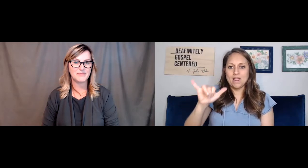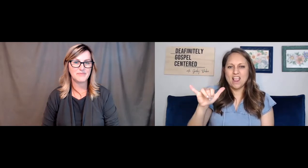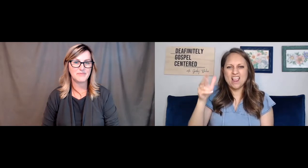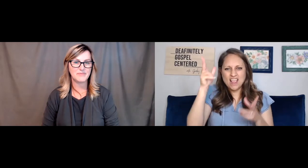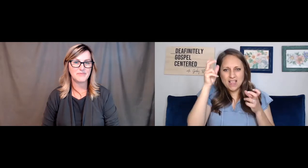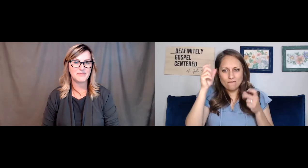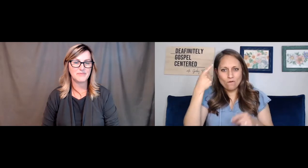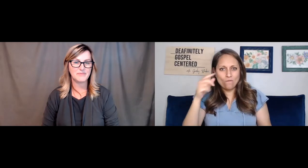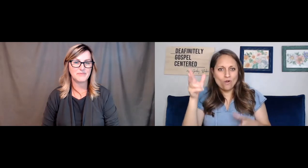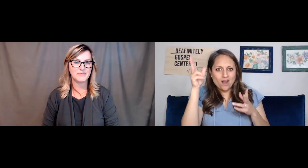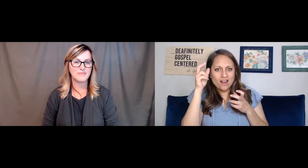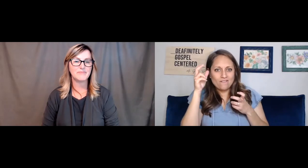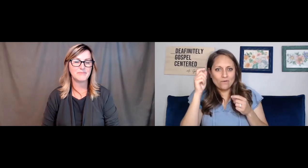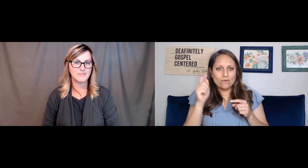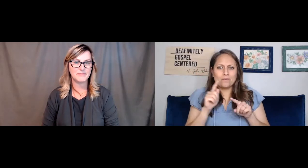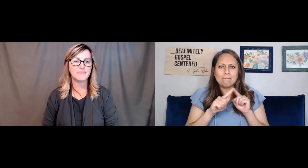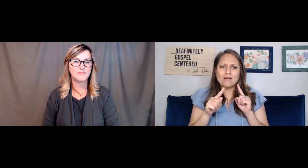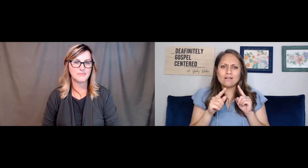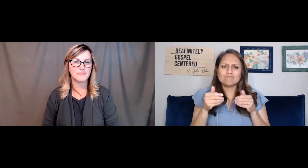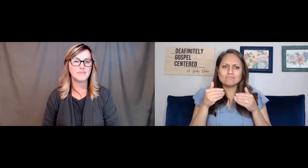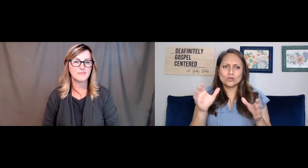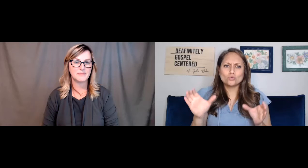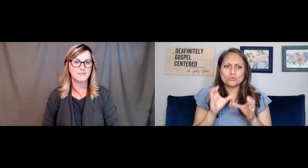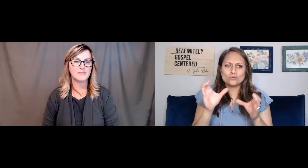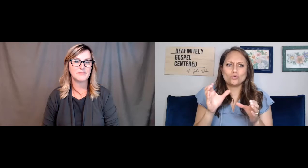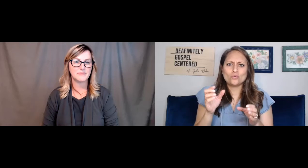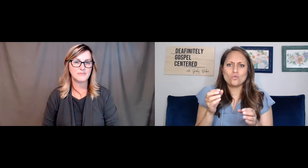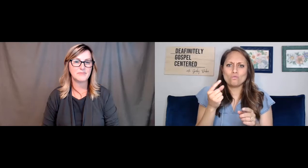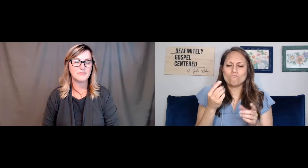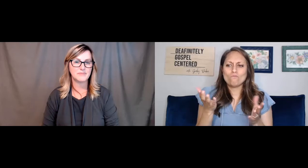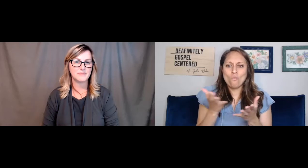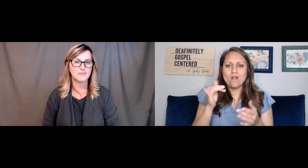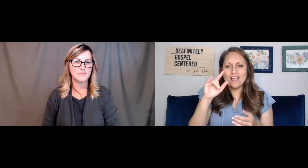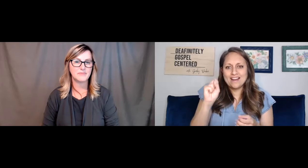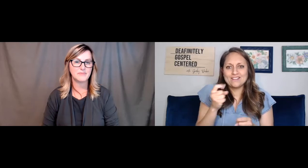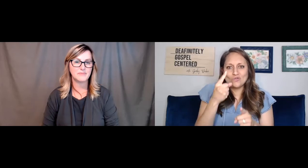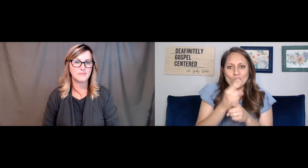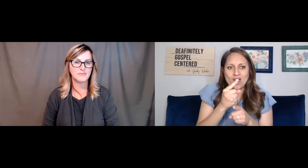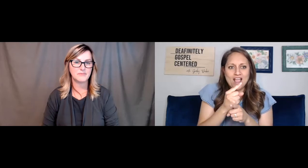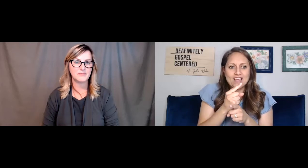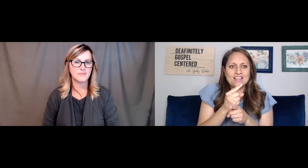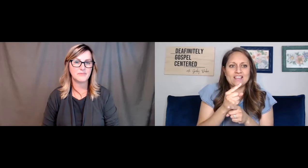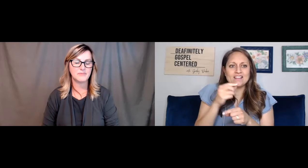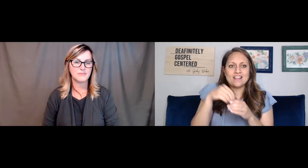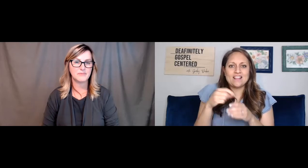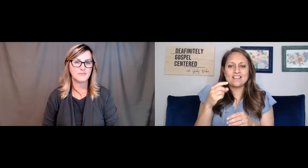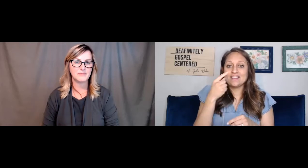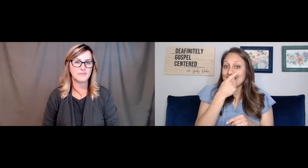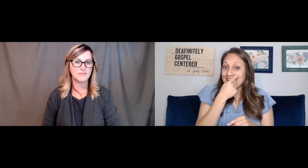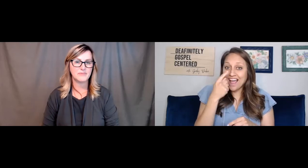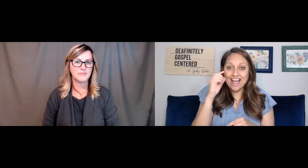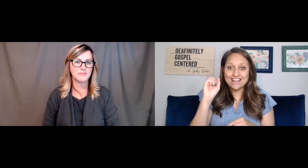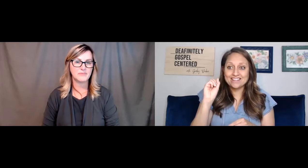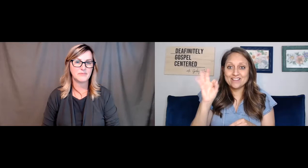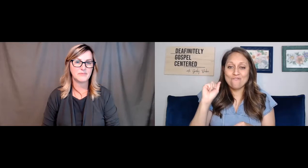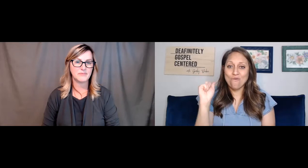yeah, just forgiveness, when we decide to withhold it, it can look like we